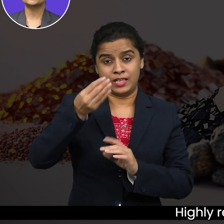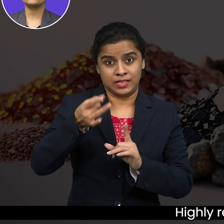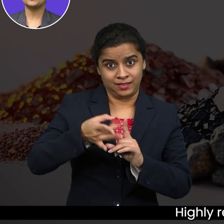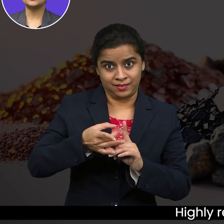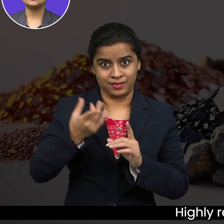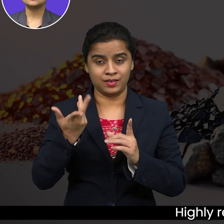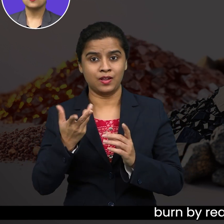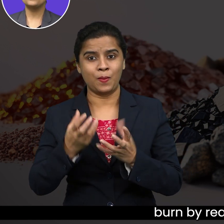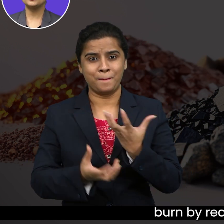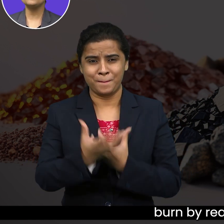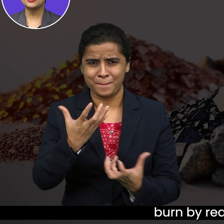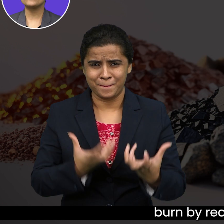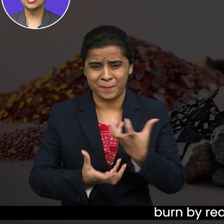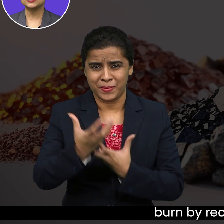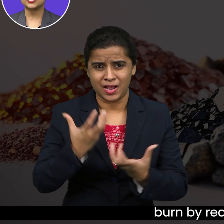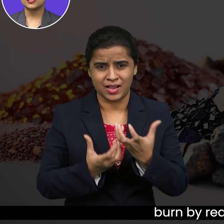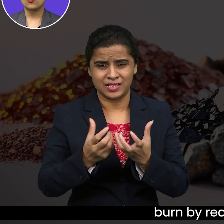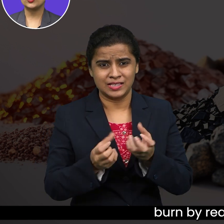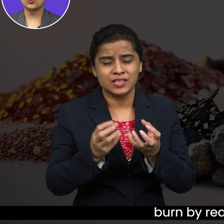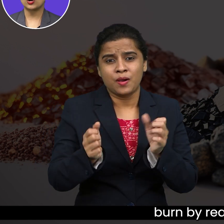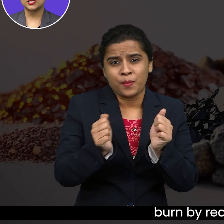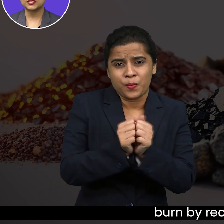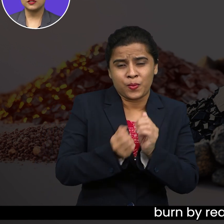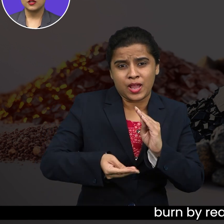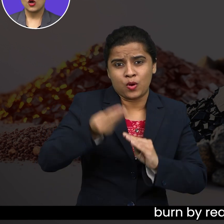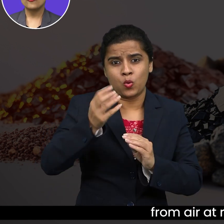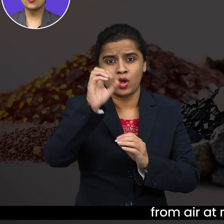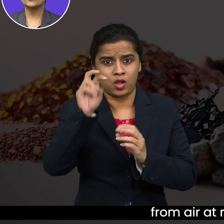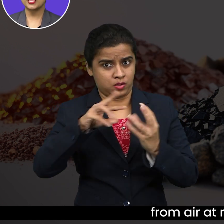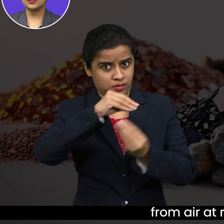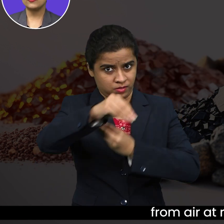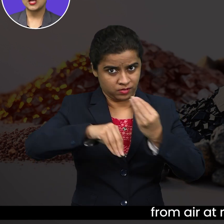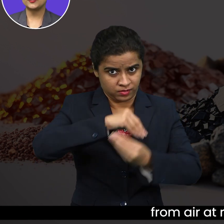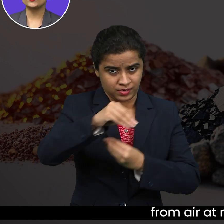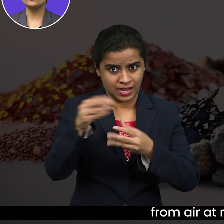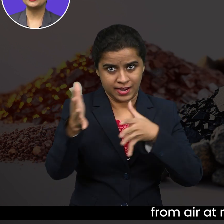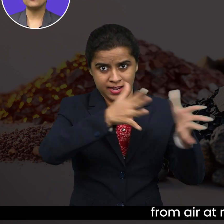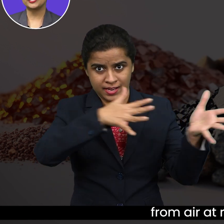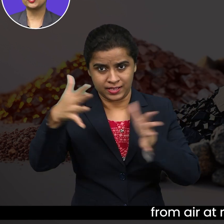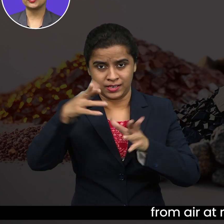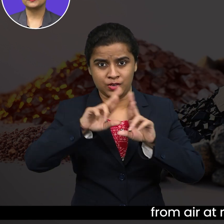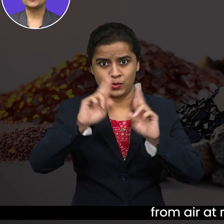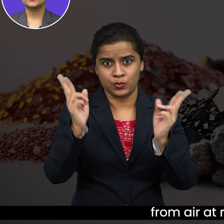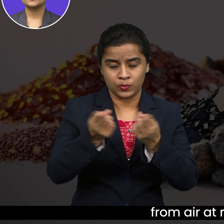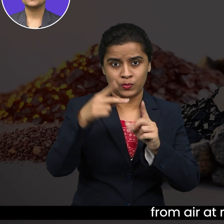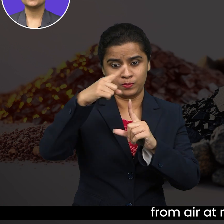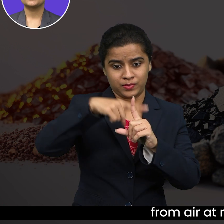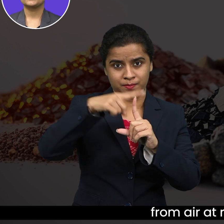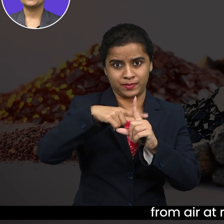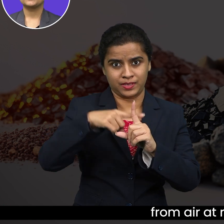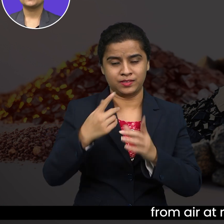Highly reactive metals burn by reacting with oxygen from air at room temperature.